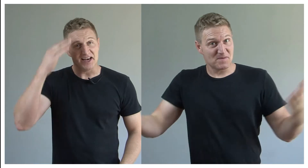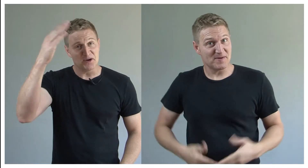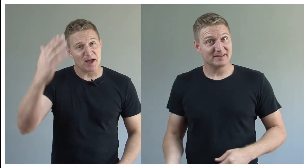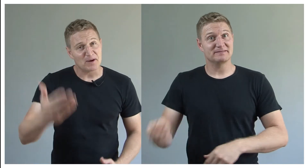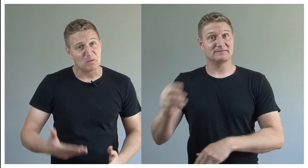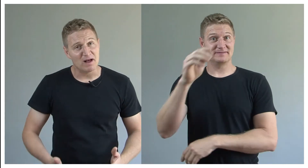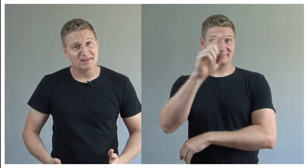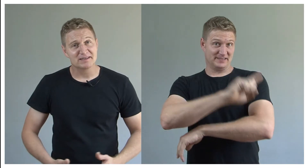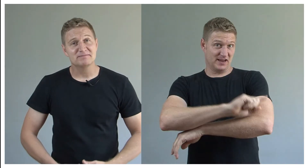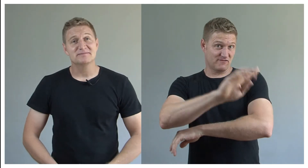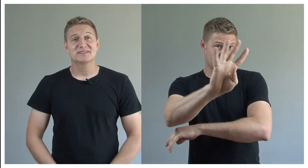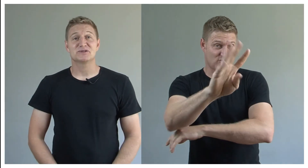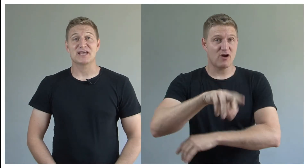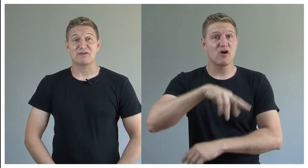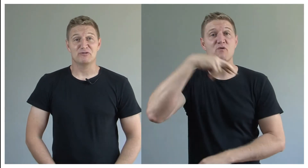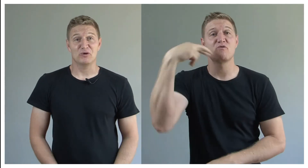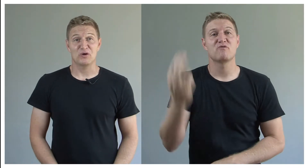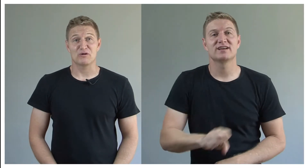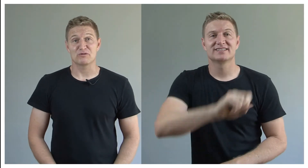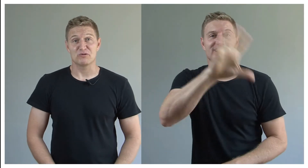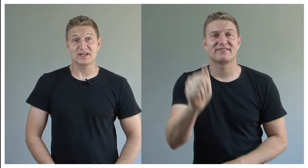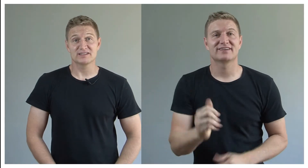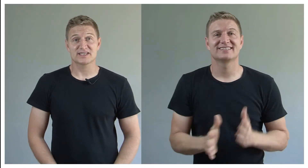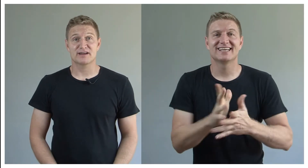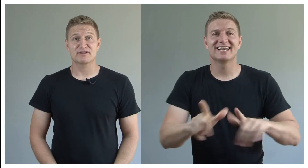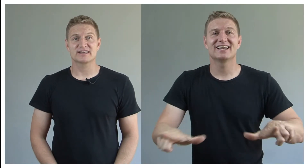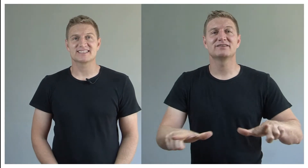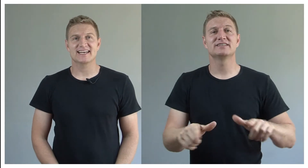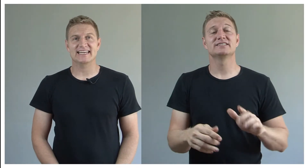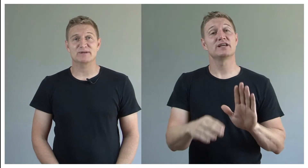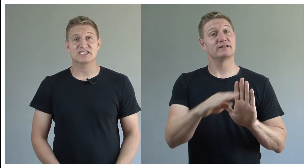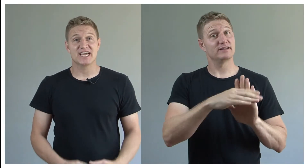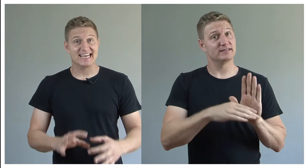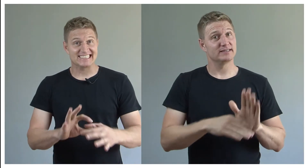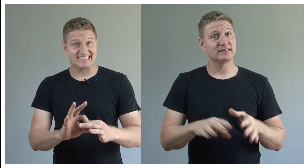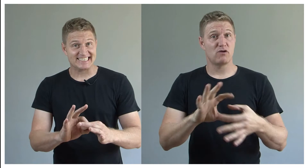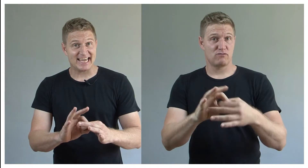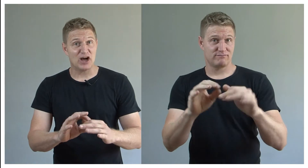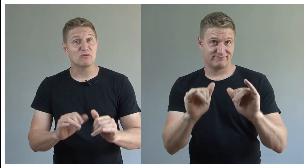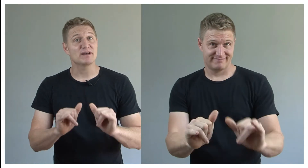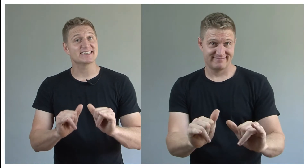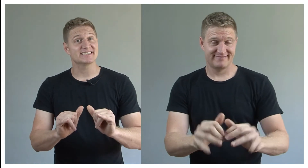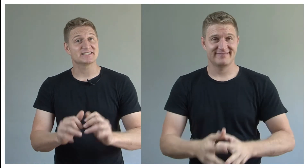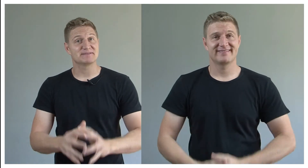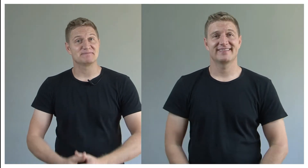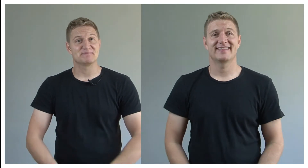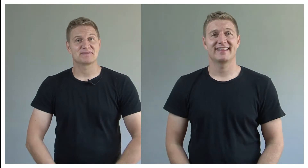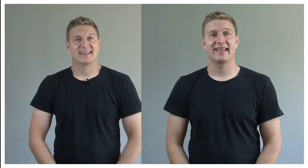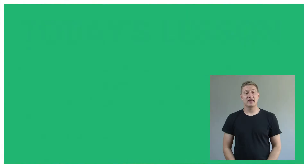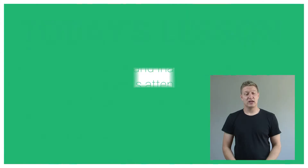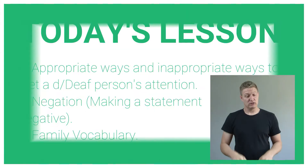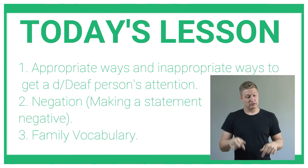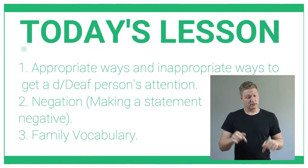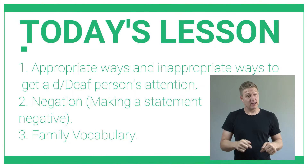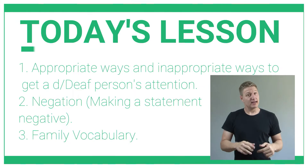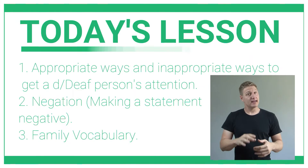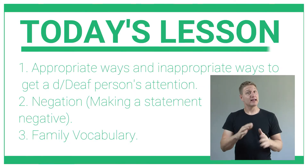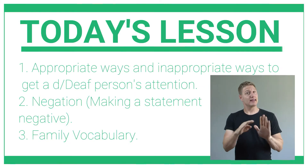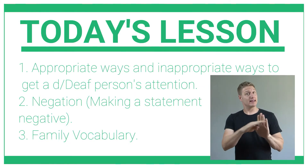Hello and welcome to day 4 of Real South African Sign Language Stay Home Lessons. In today's lesson, we will